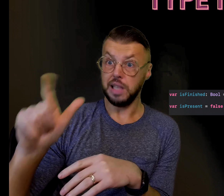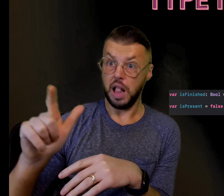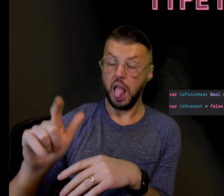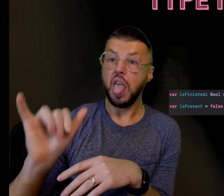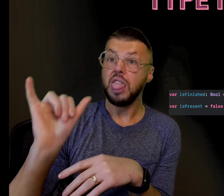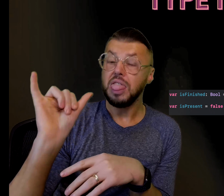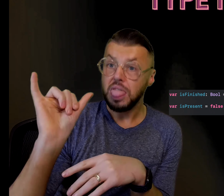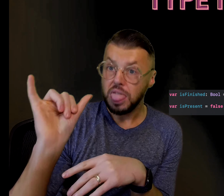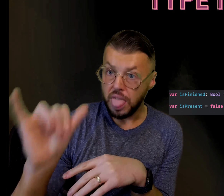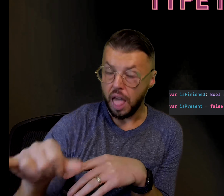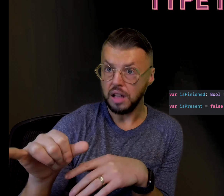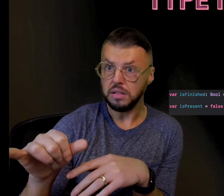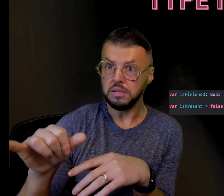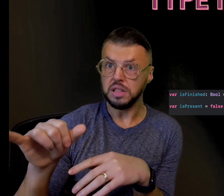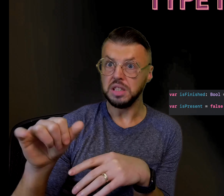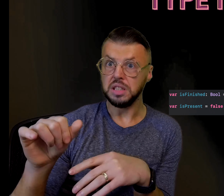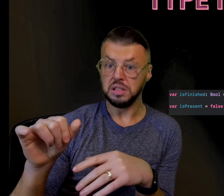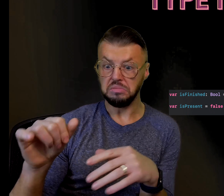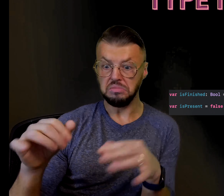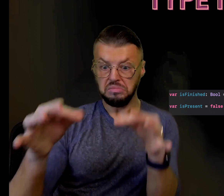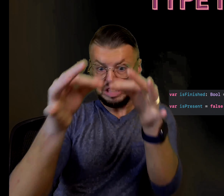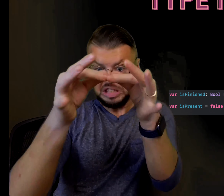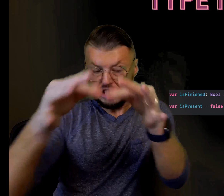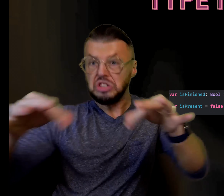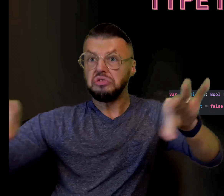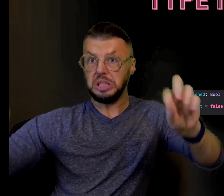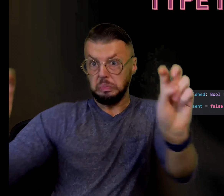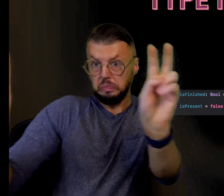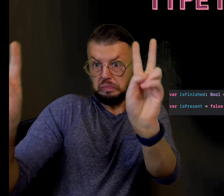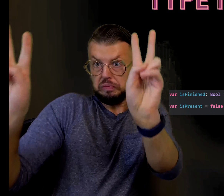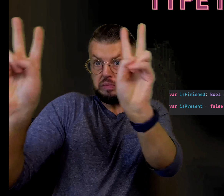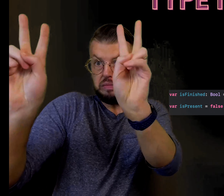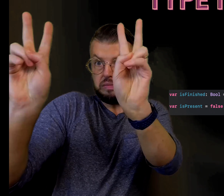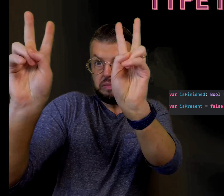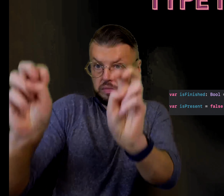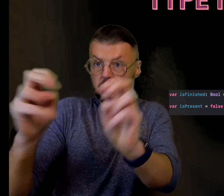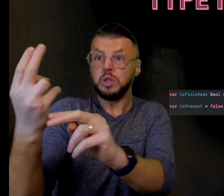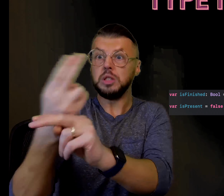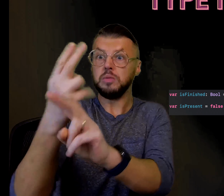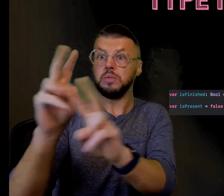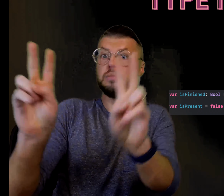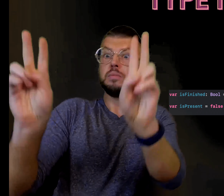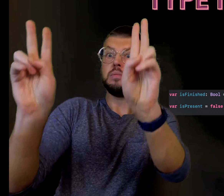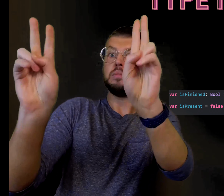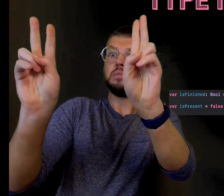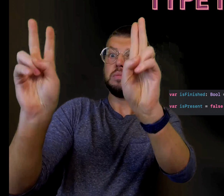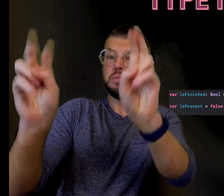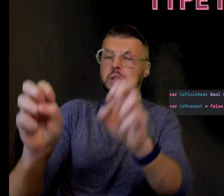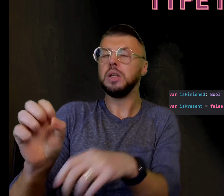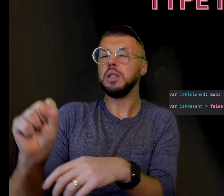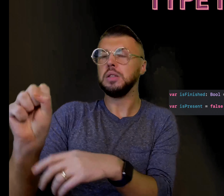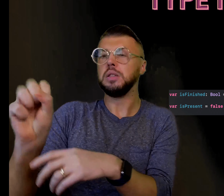greetings. Hello, Swift ASL, that is a string. Because we have quotation mark.